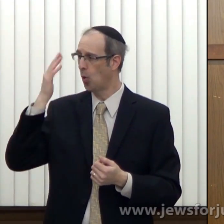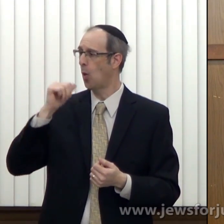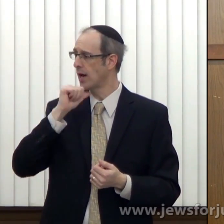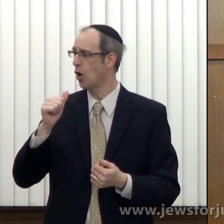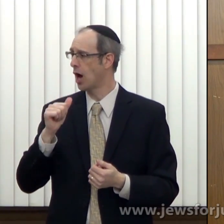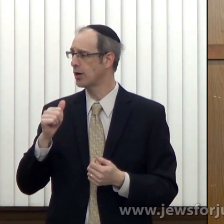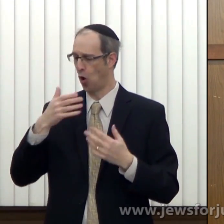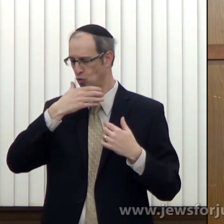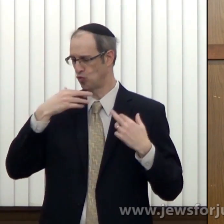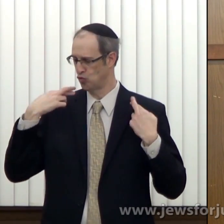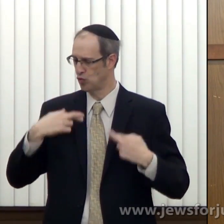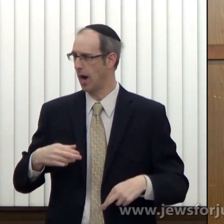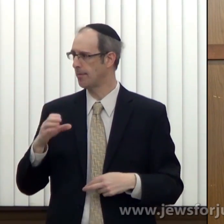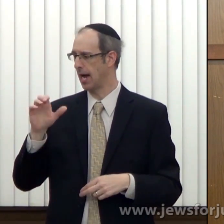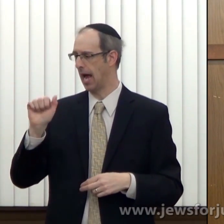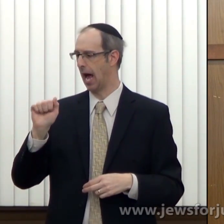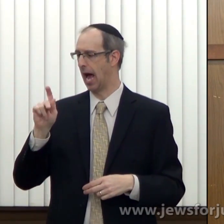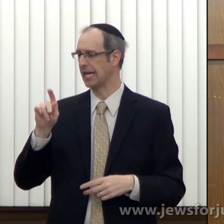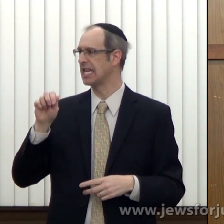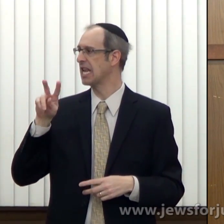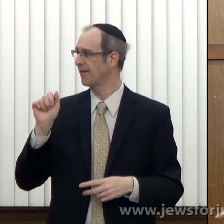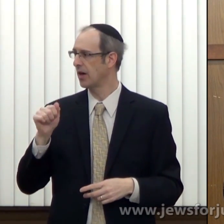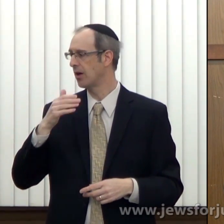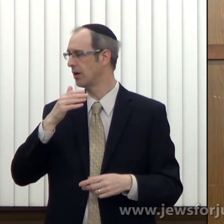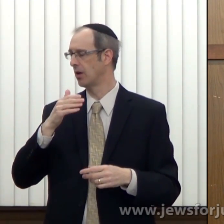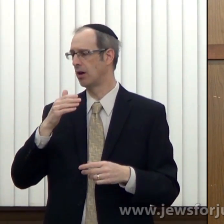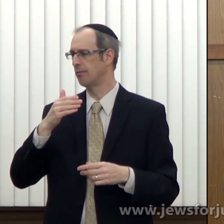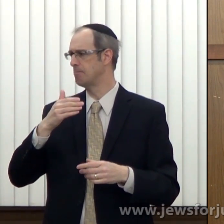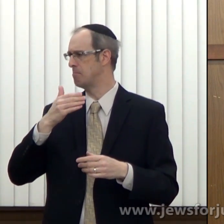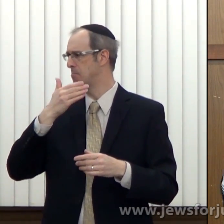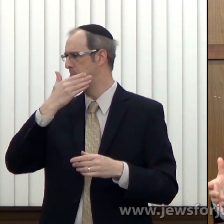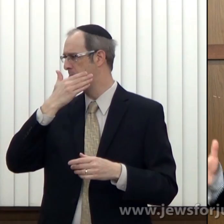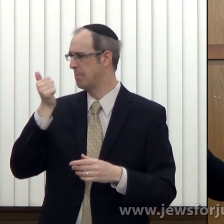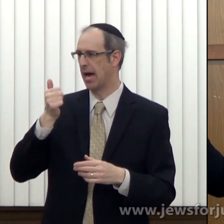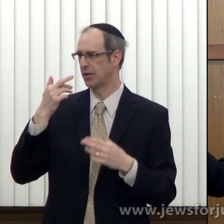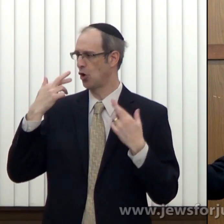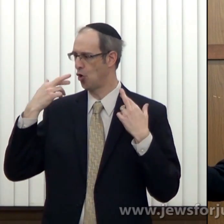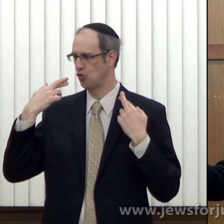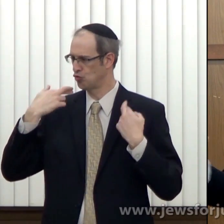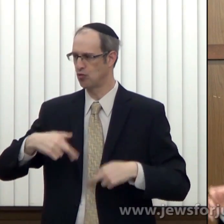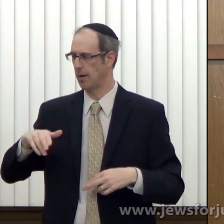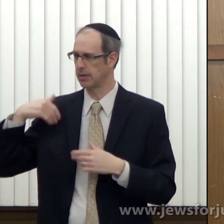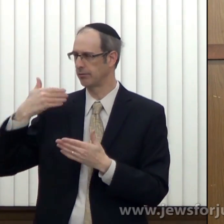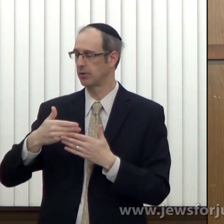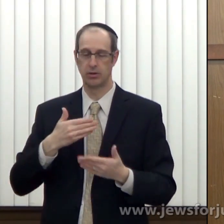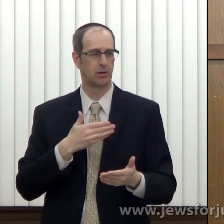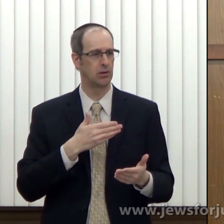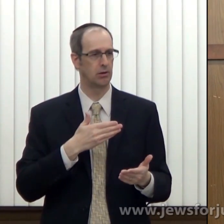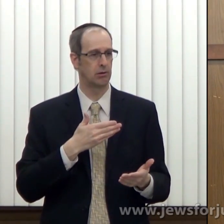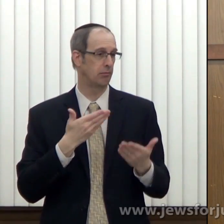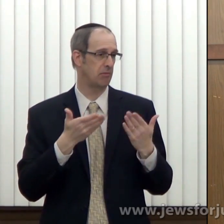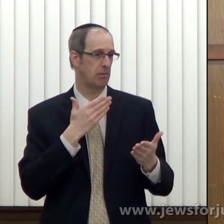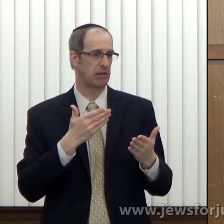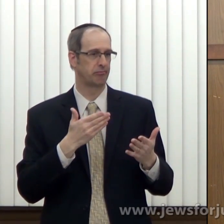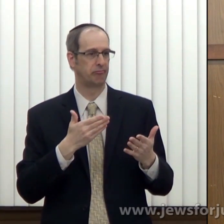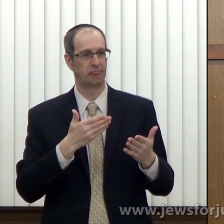wasn't Rabbi Akiva the greatest rabbi that ever lived? And I said, Rabbi Akiva is probably in the top